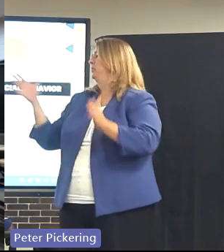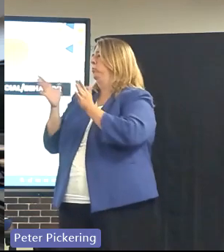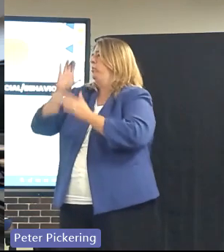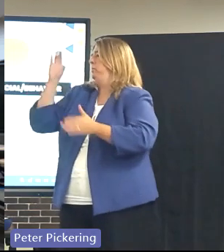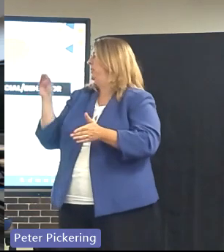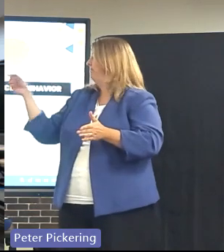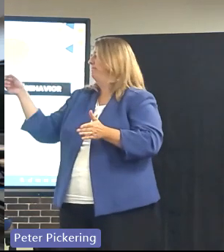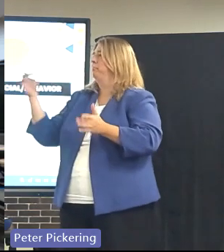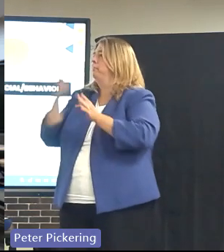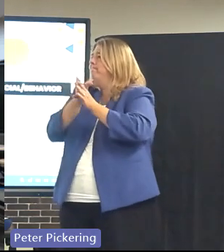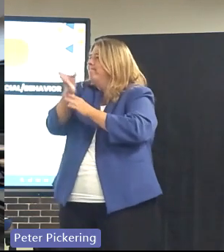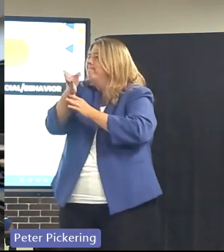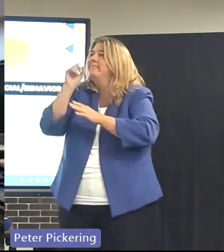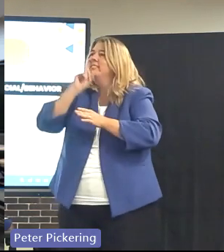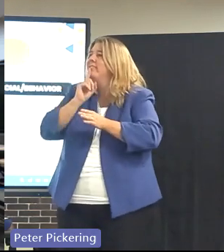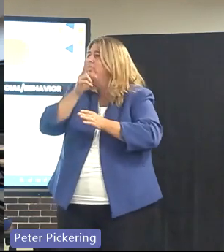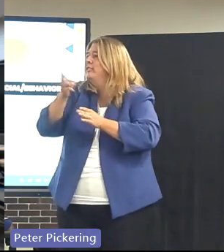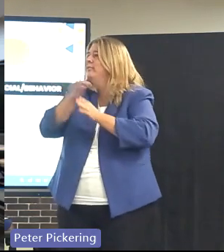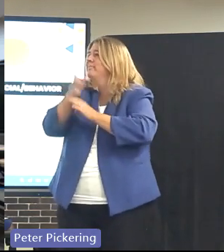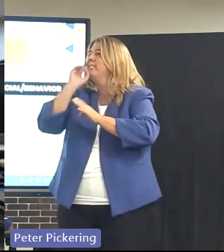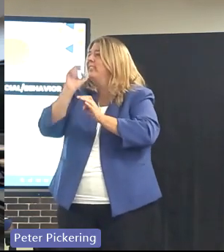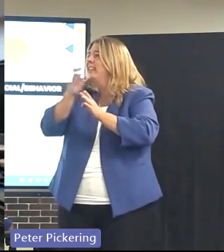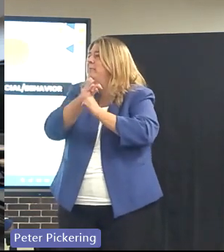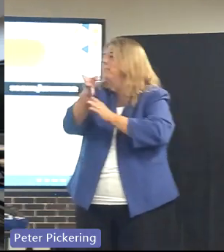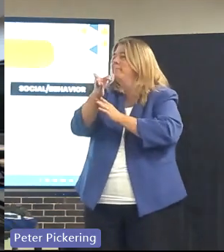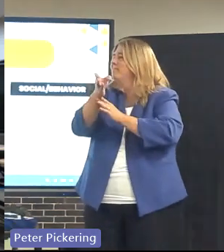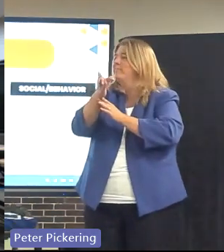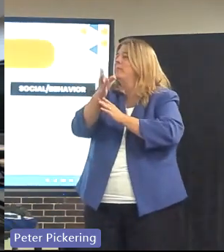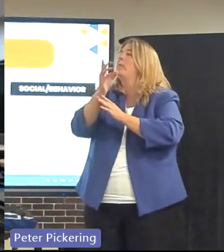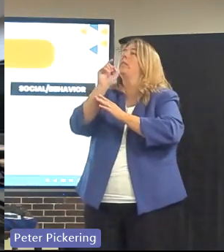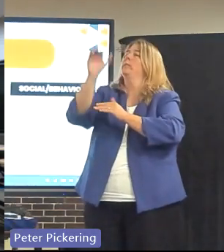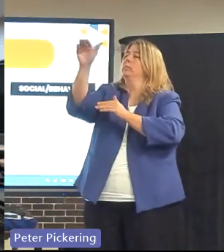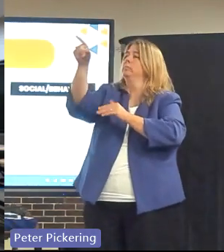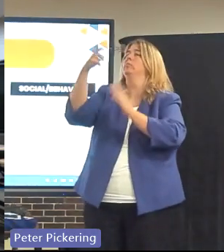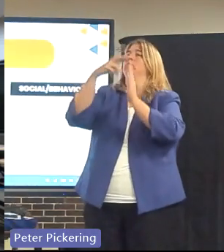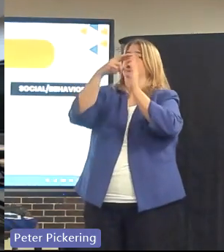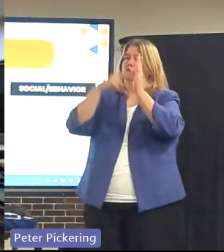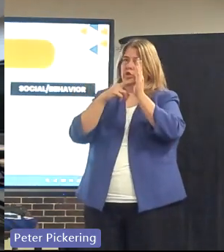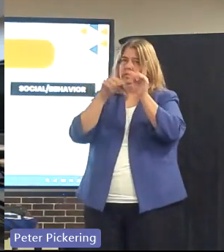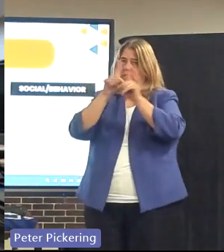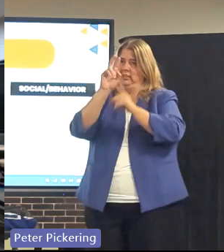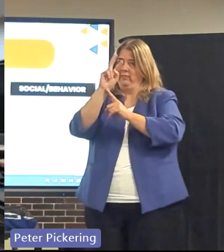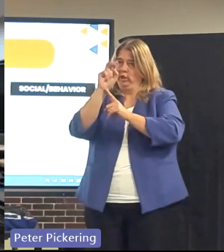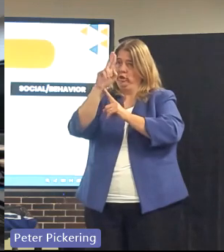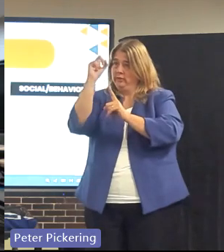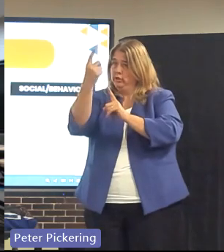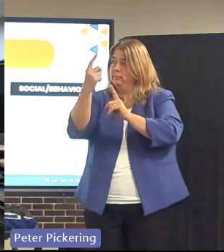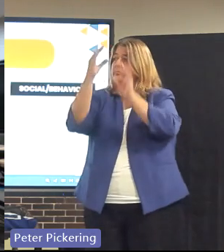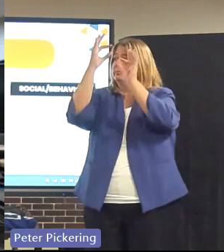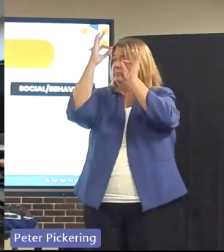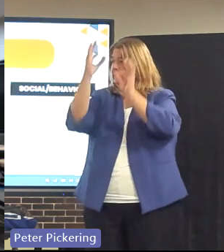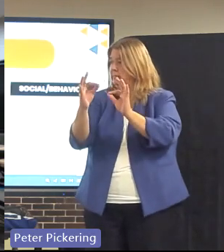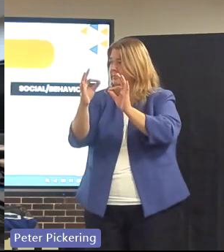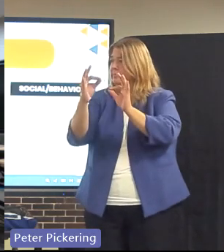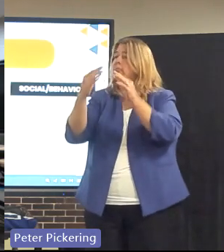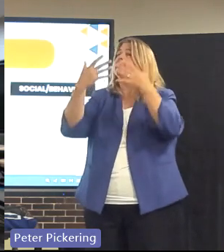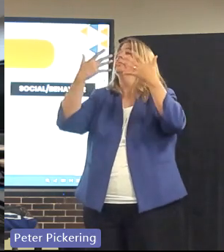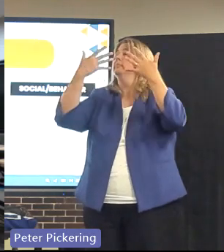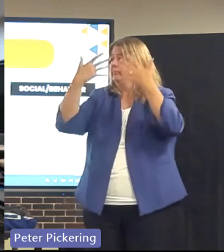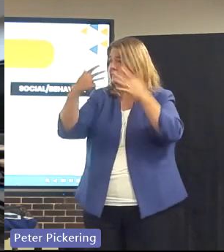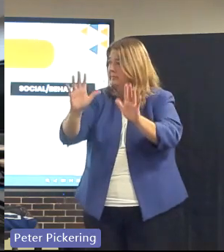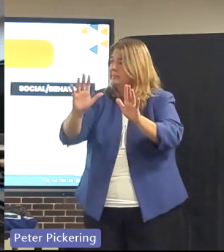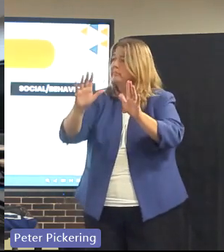state, then that helps. Typically, they're not. This company specializes in deaf, hard of hearing programming, so